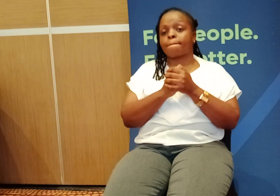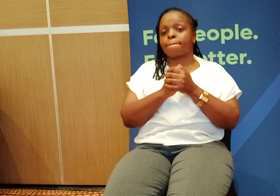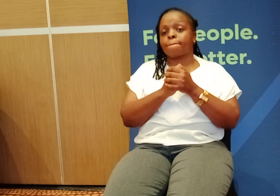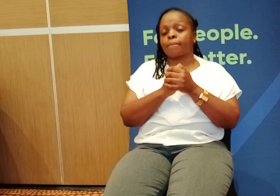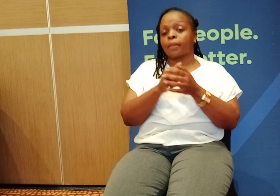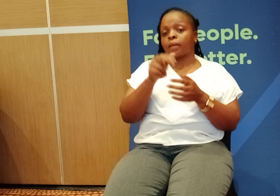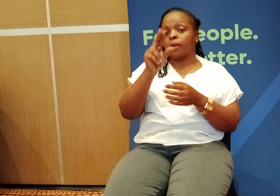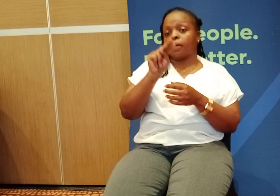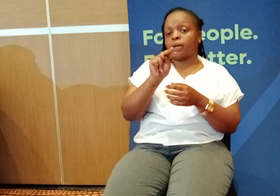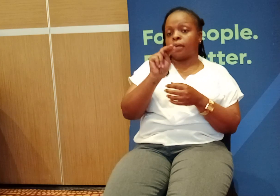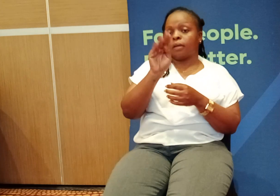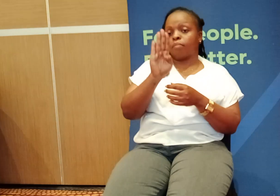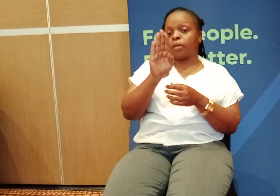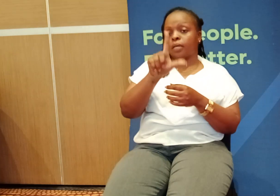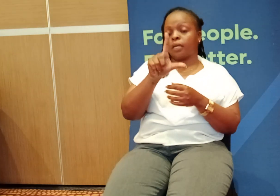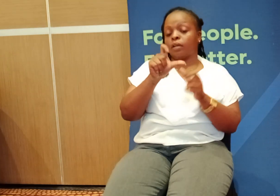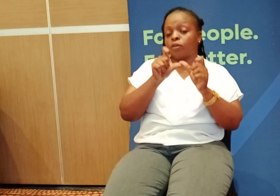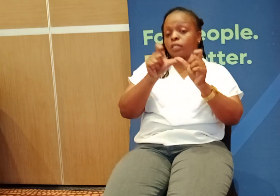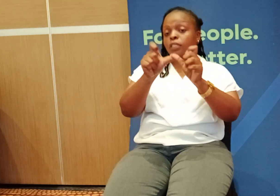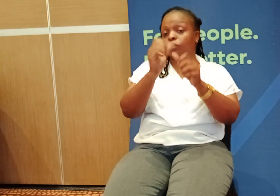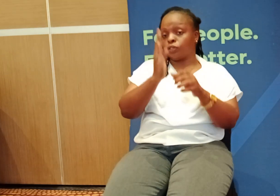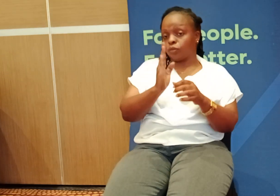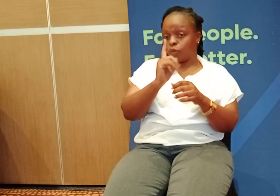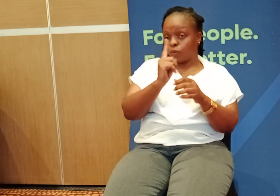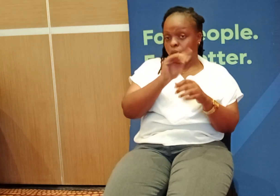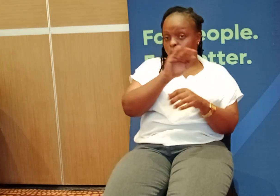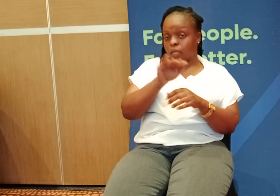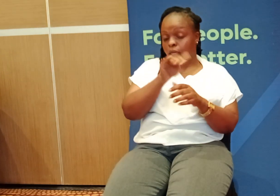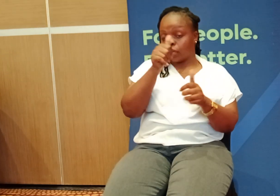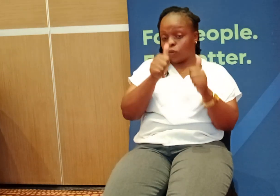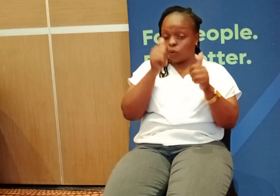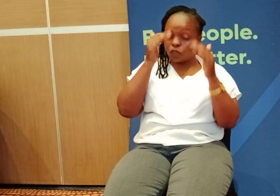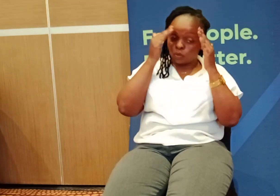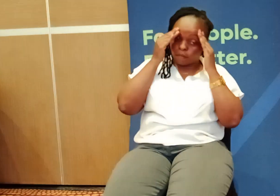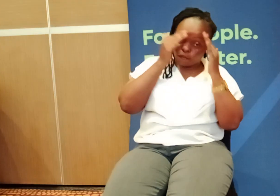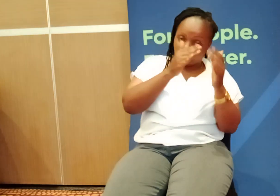NPL continues to be one of the areas we are focusing a lot.